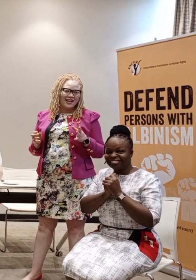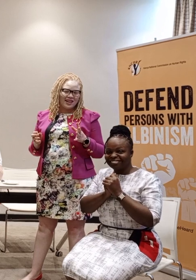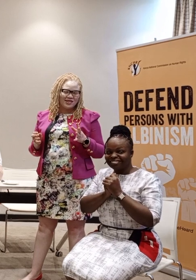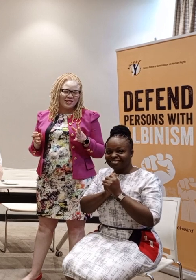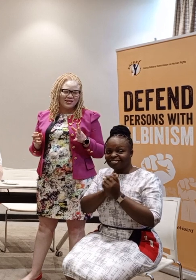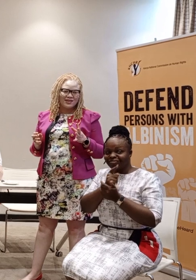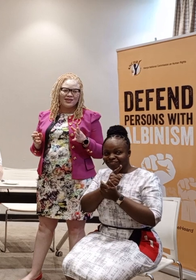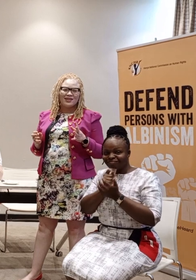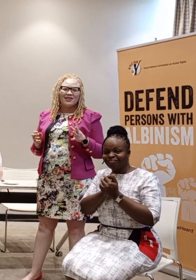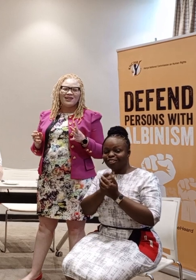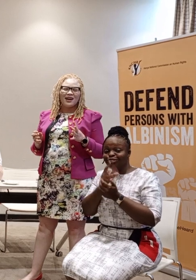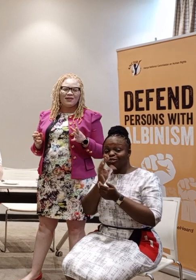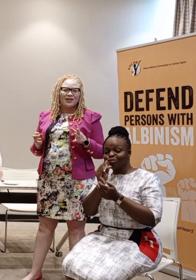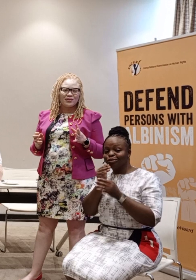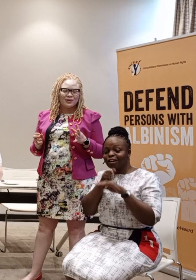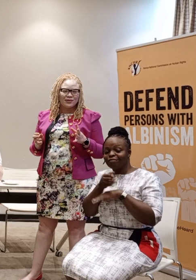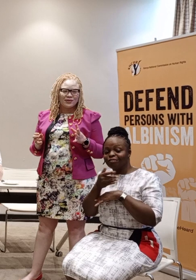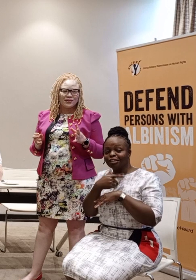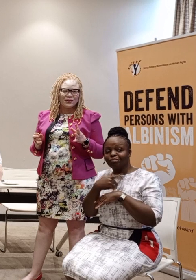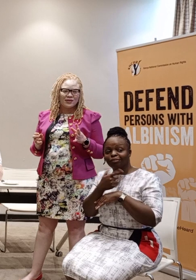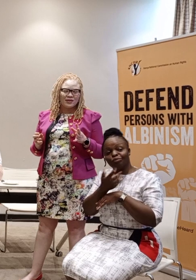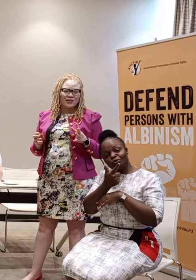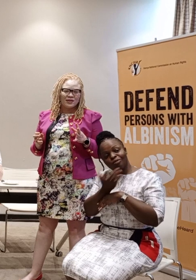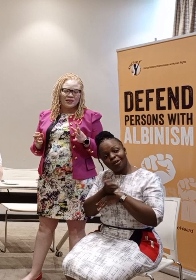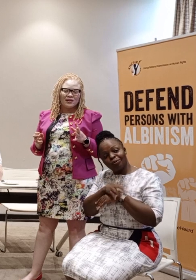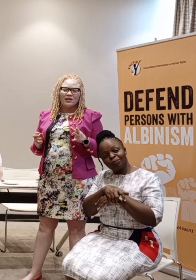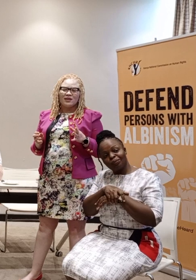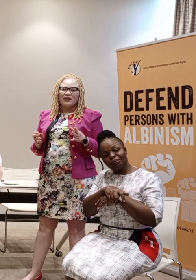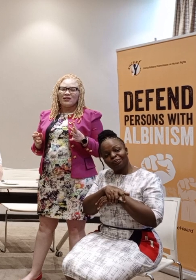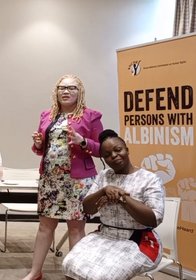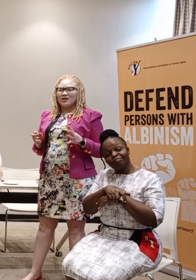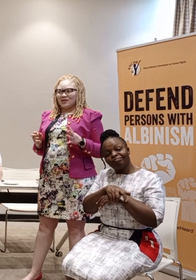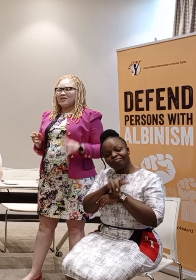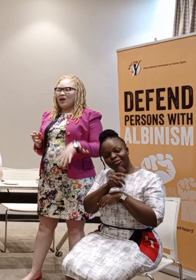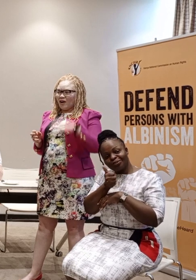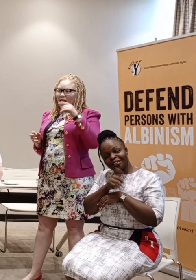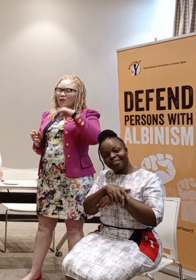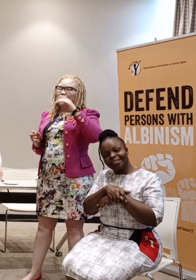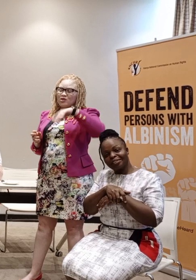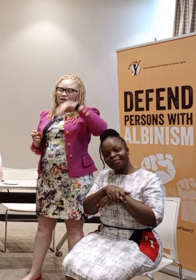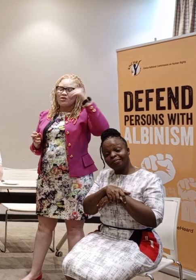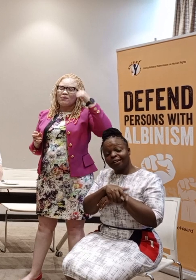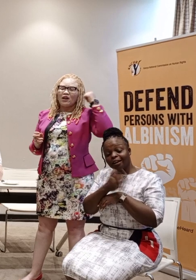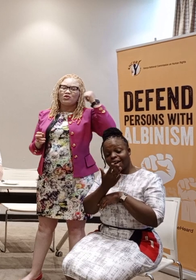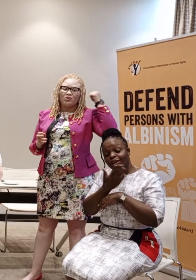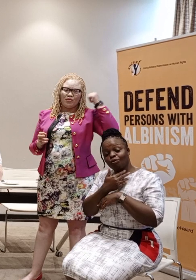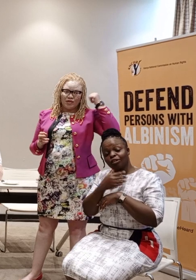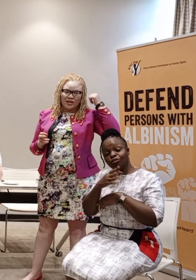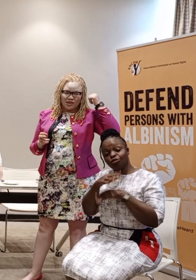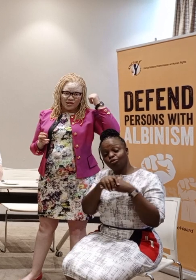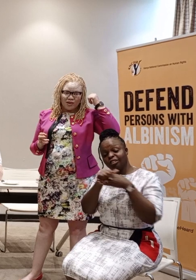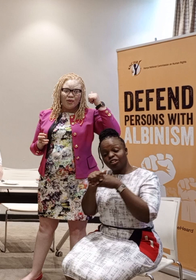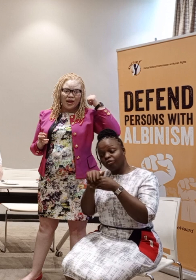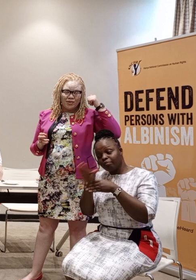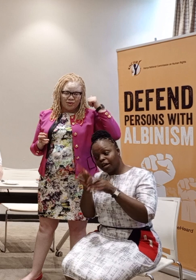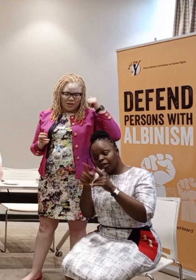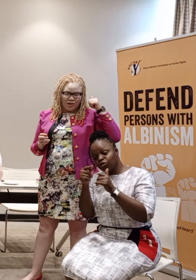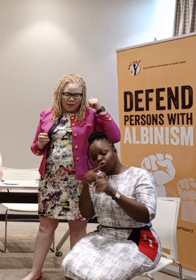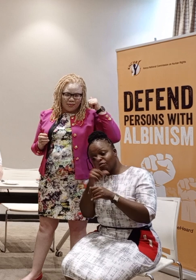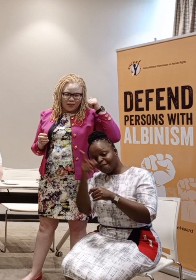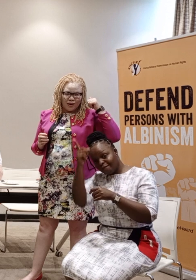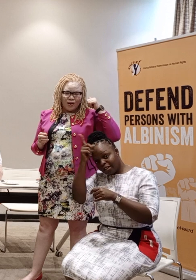at large, how are you? I'm doing well. Yes, now I want to take you back to your village where